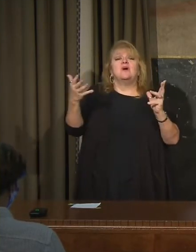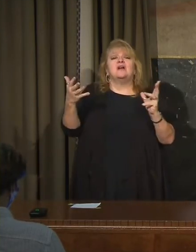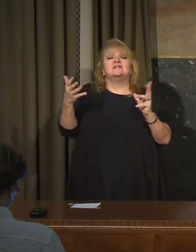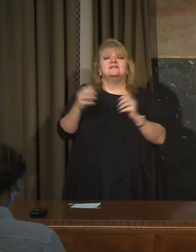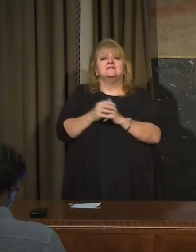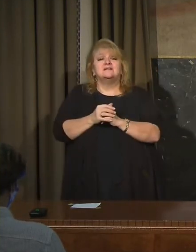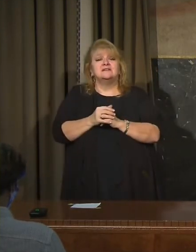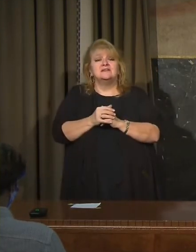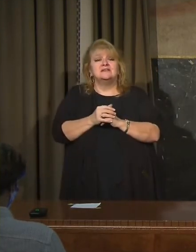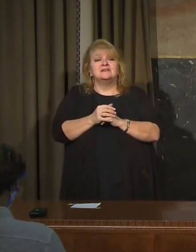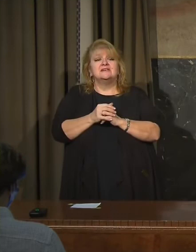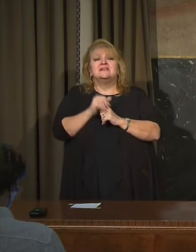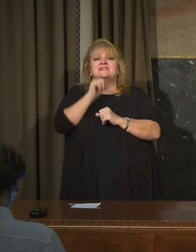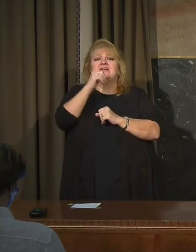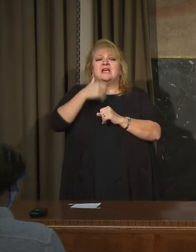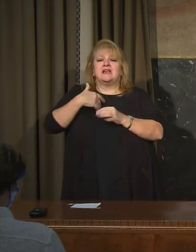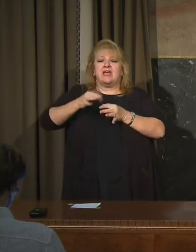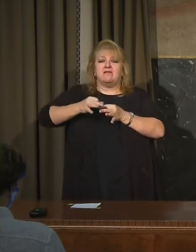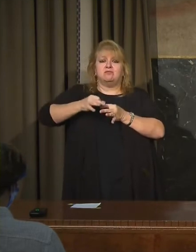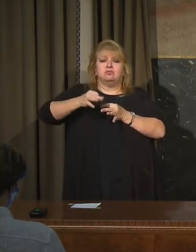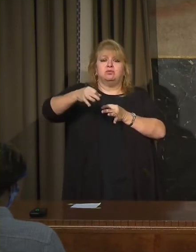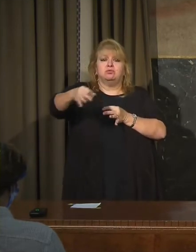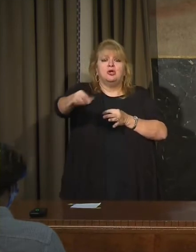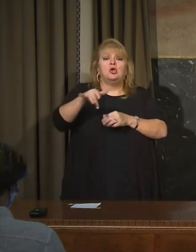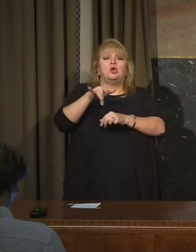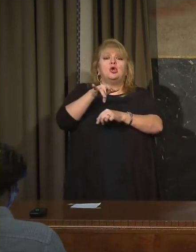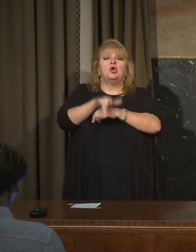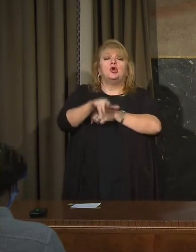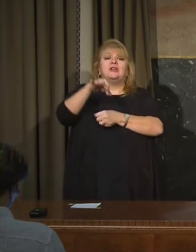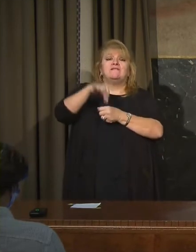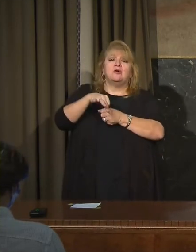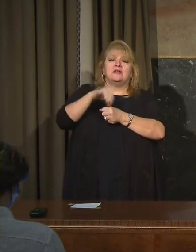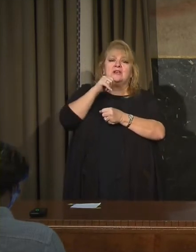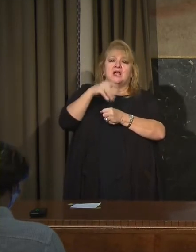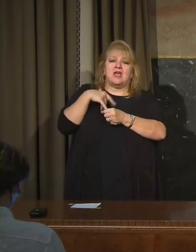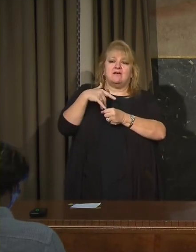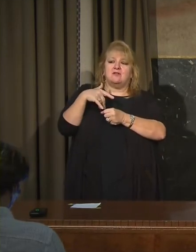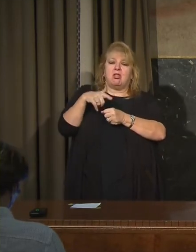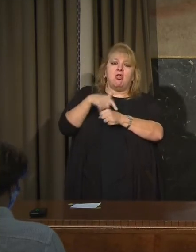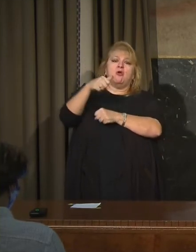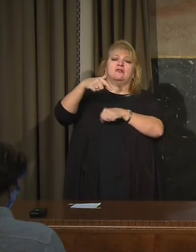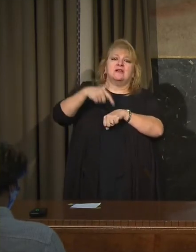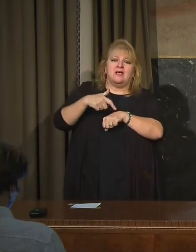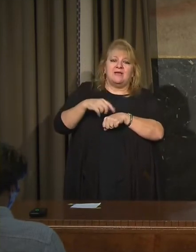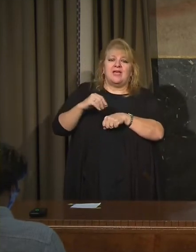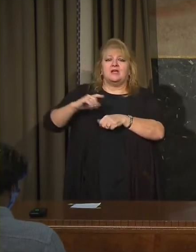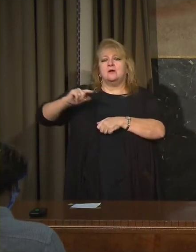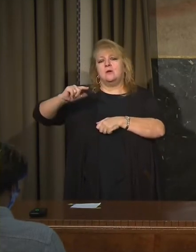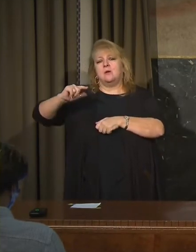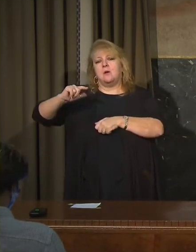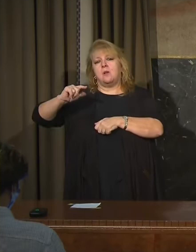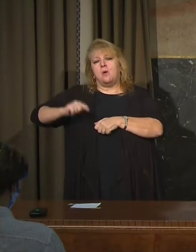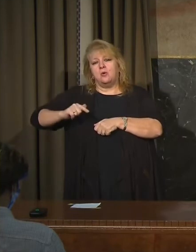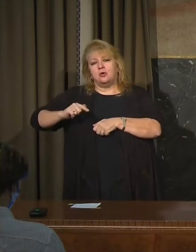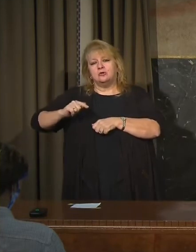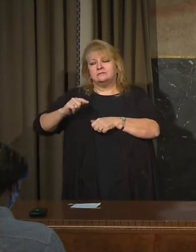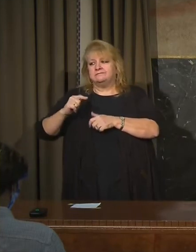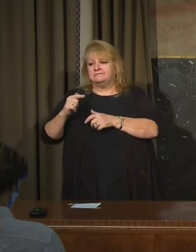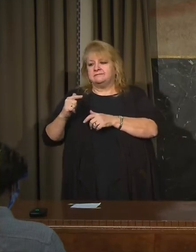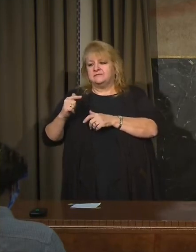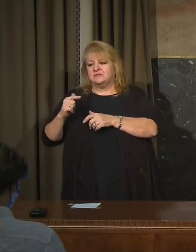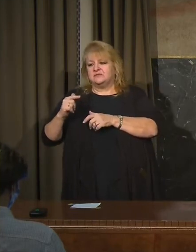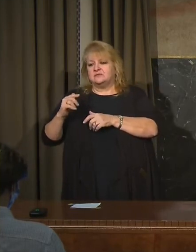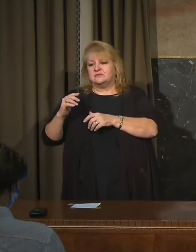not having extended days of early voting. And given the lower turnout election that we would expect in